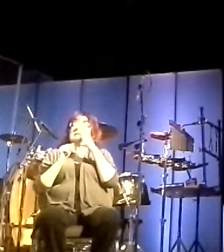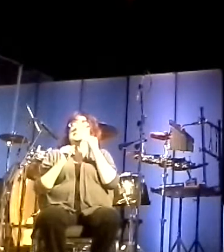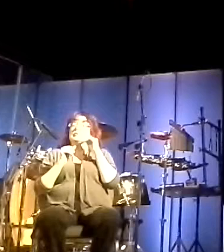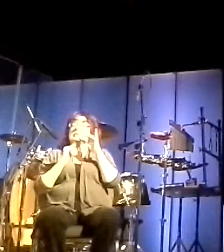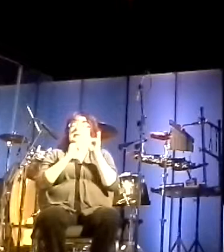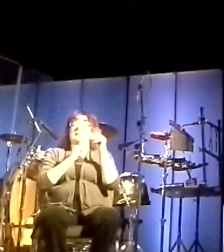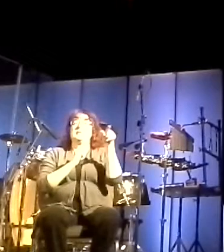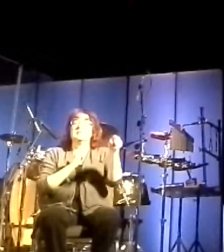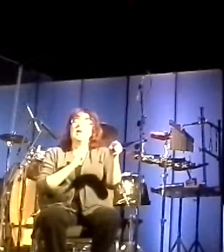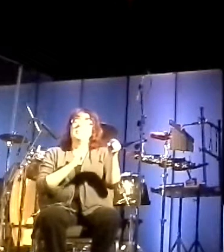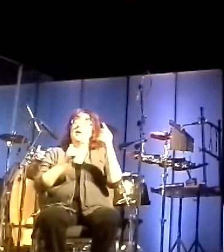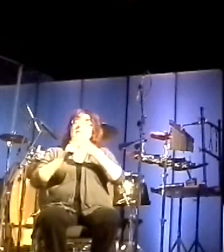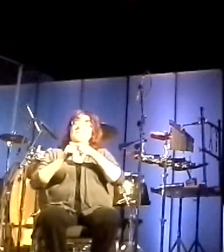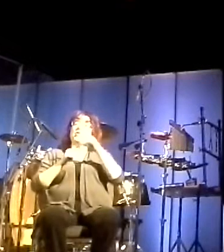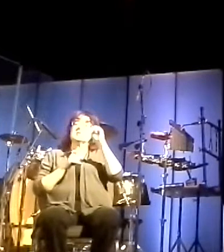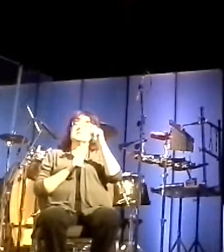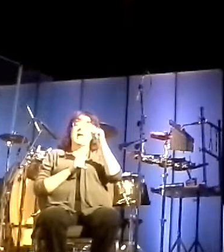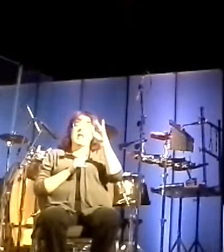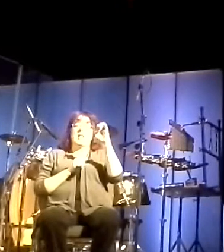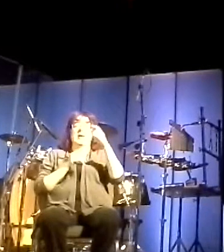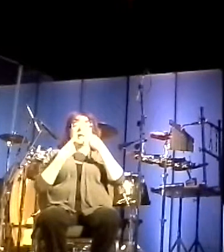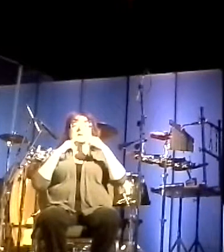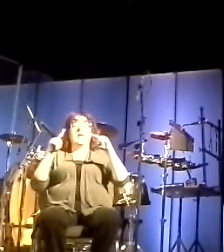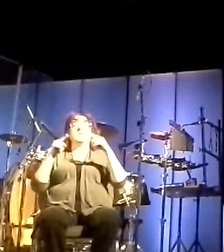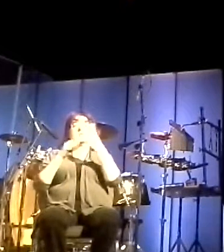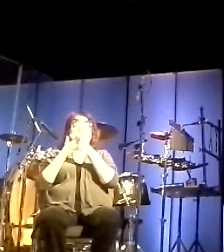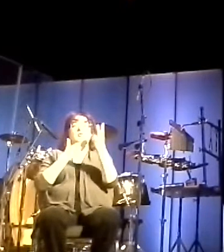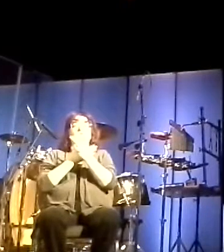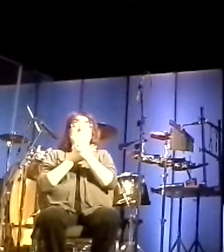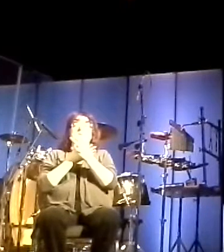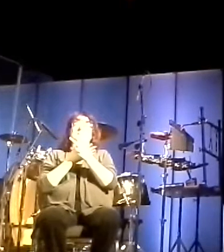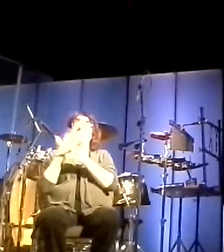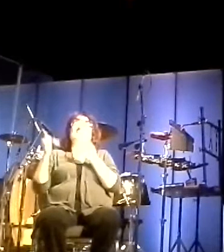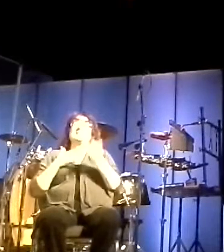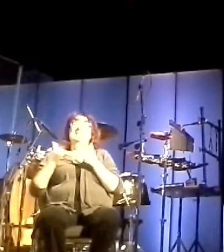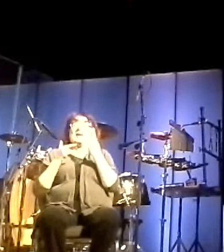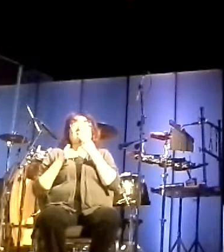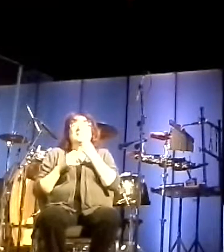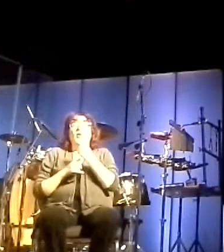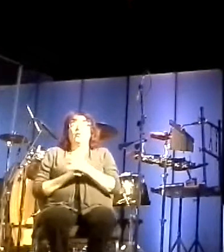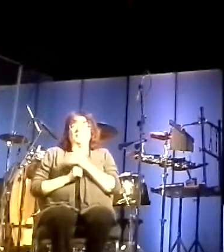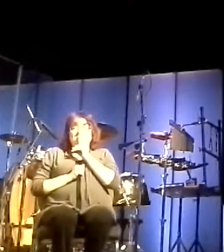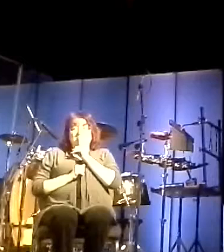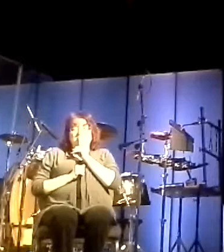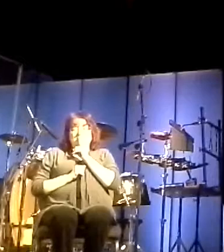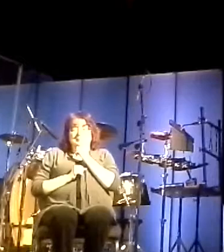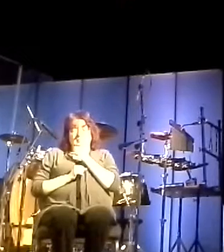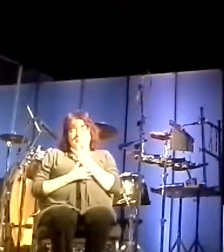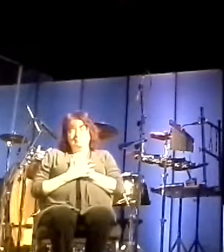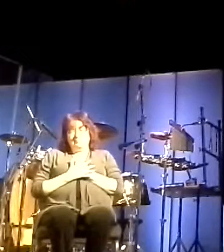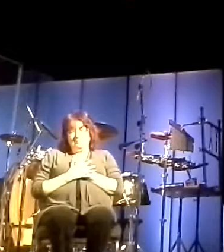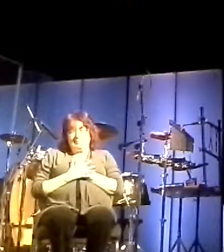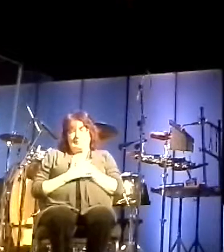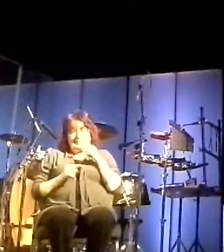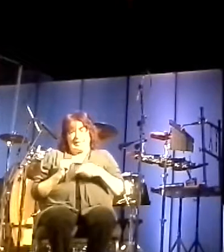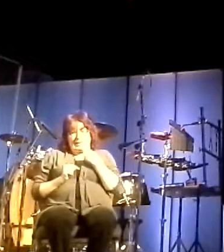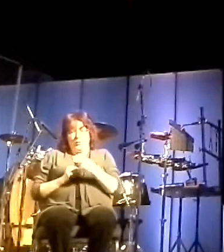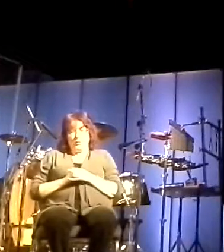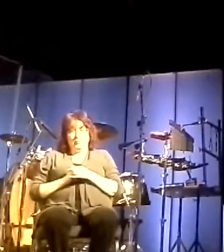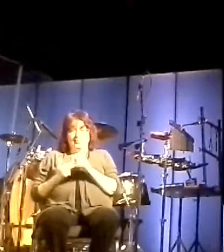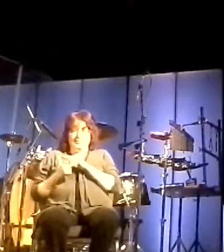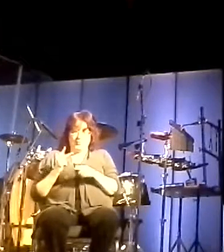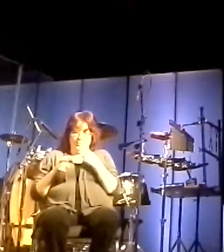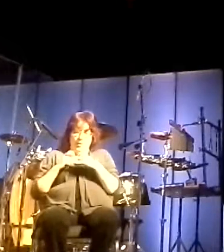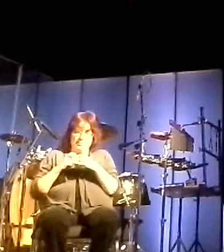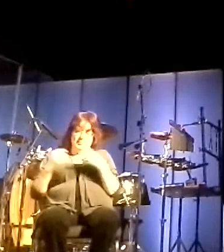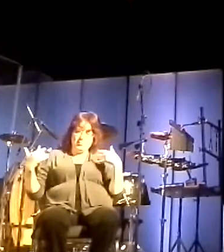these folks are going through. Our first satellite will be announced in 2 weeks. I cannot wait to tell you. But you can't. Okay, so there's three big